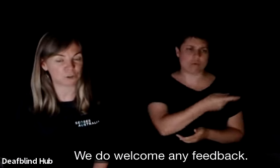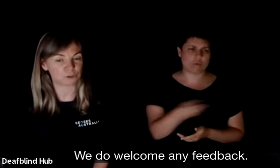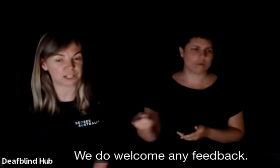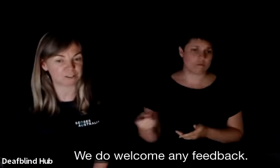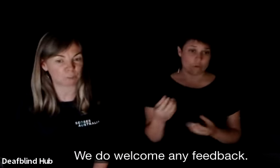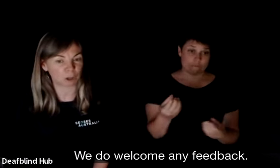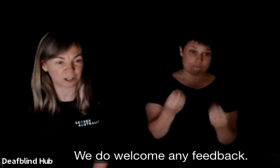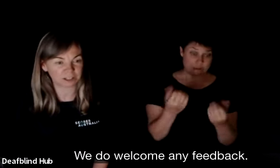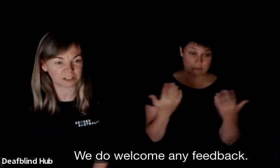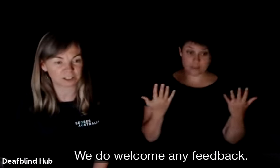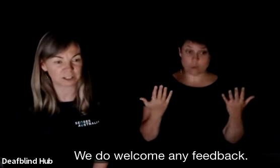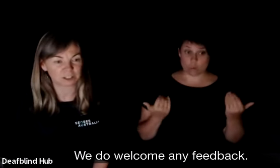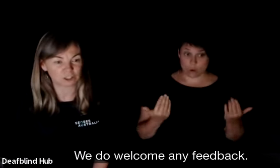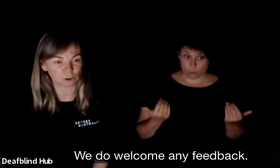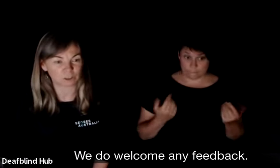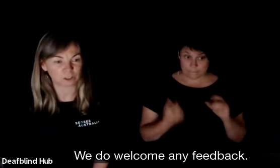feedback to